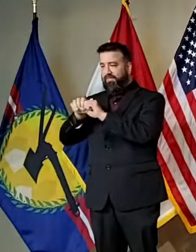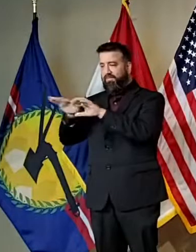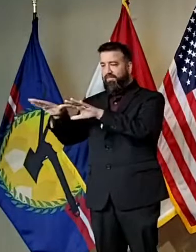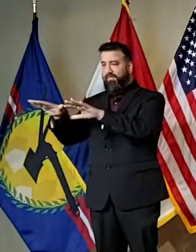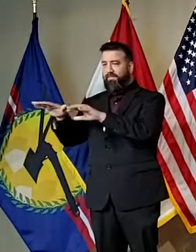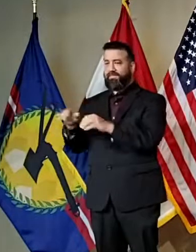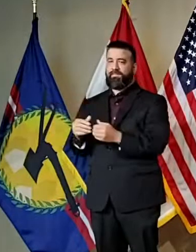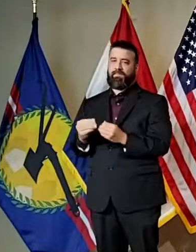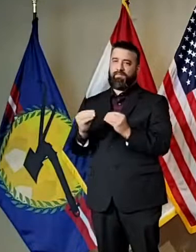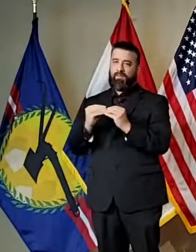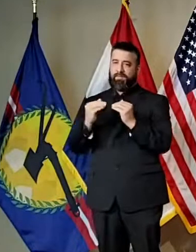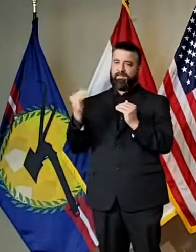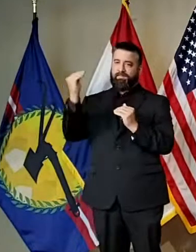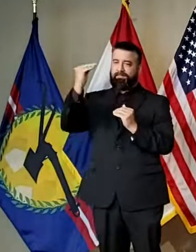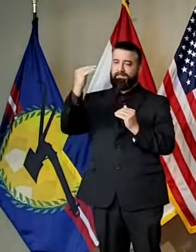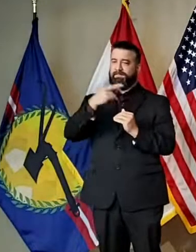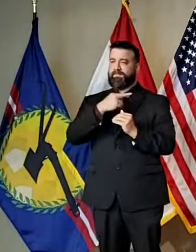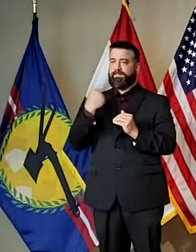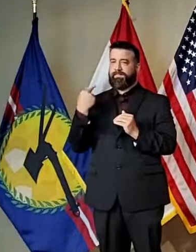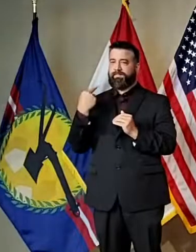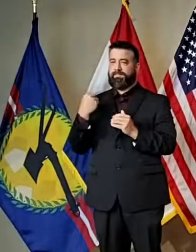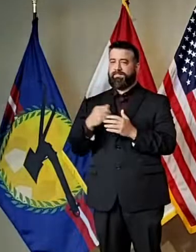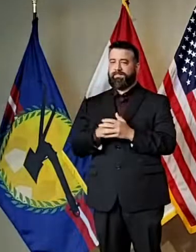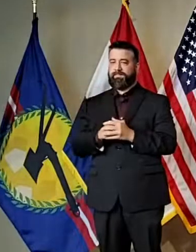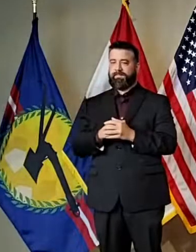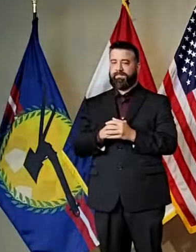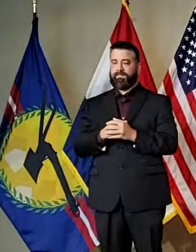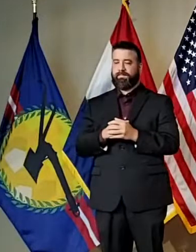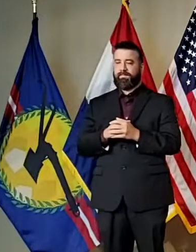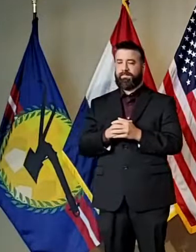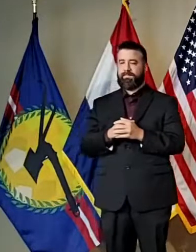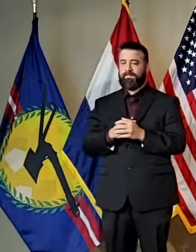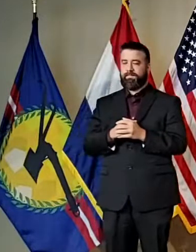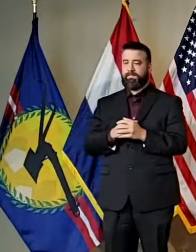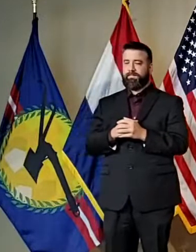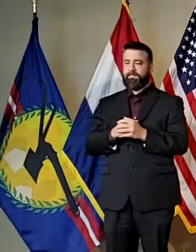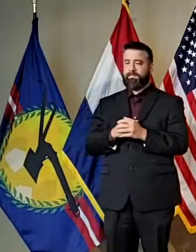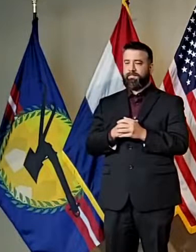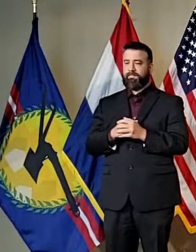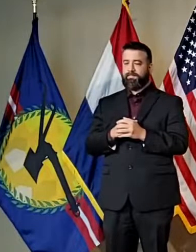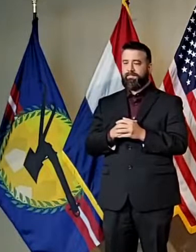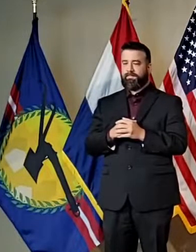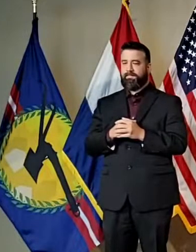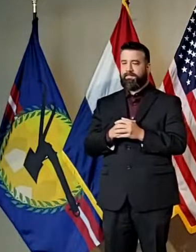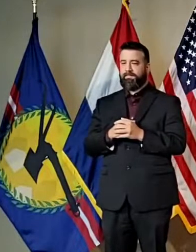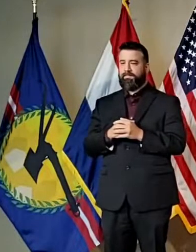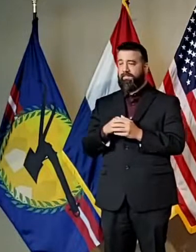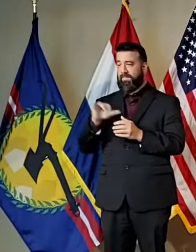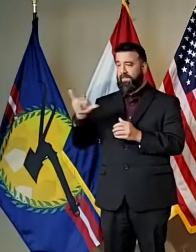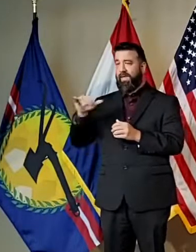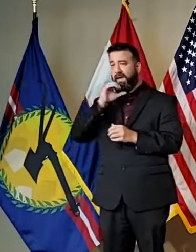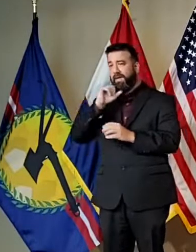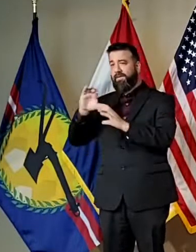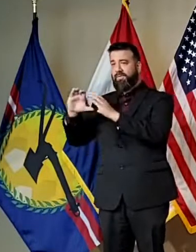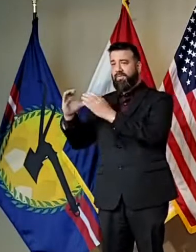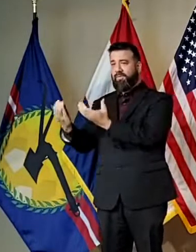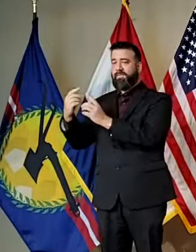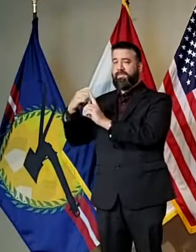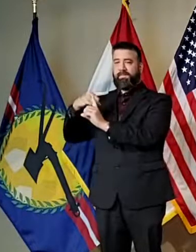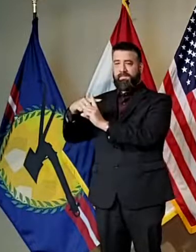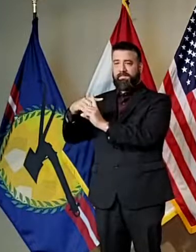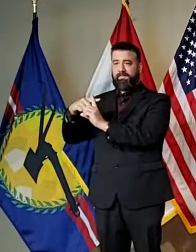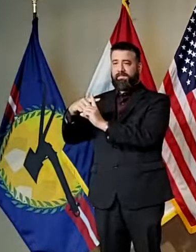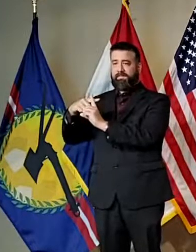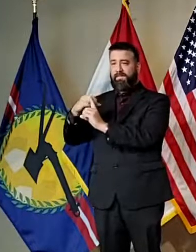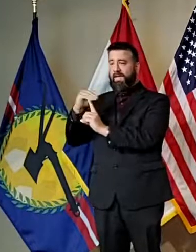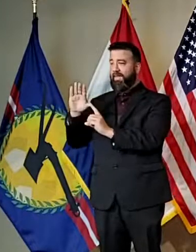transmission is a multiple of the likelihood that an age group is positive, and then the activity that